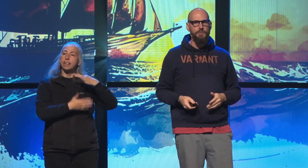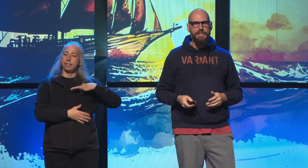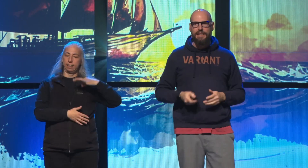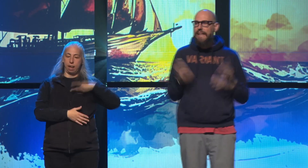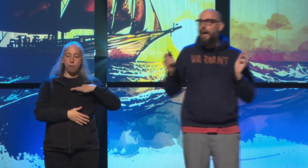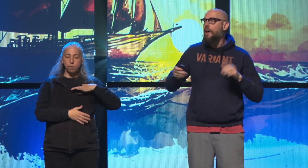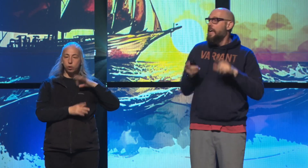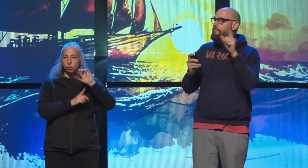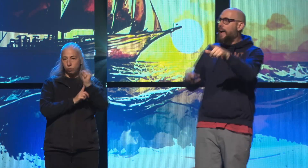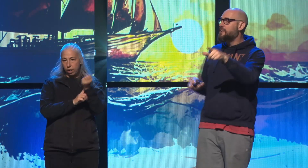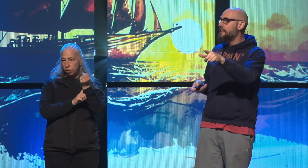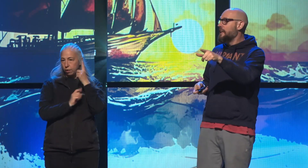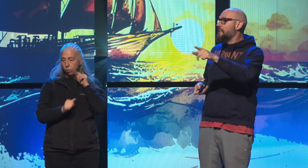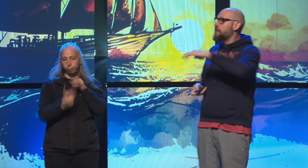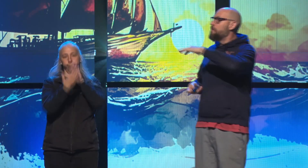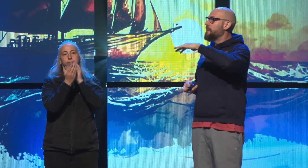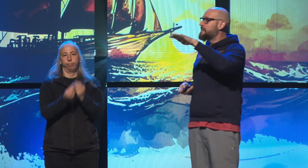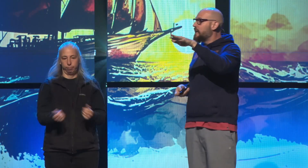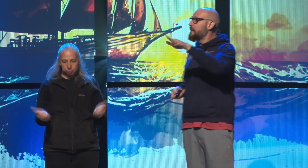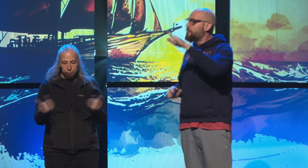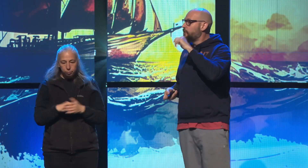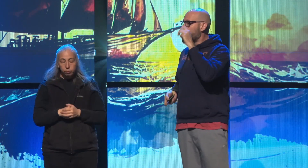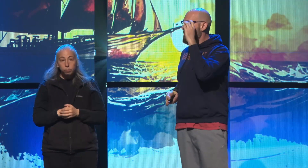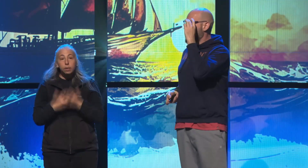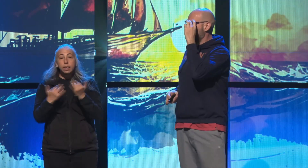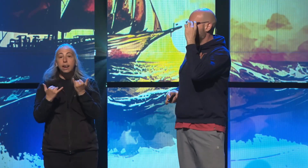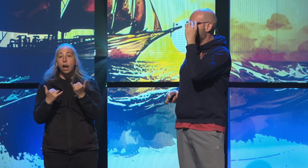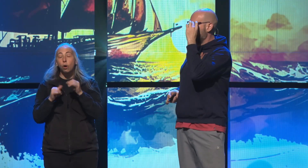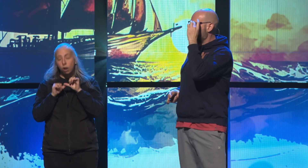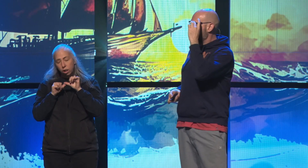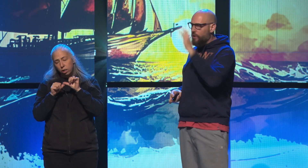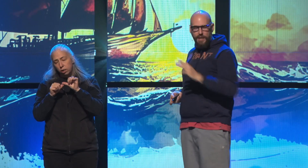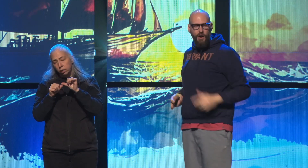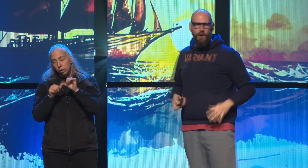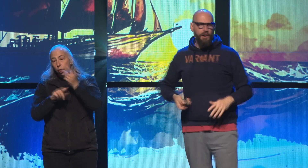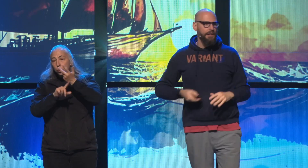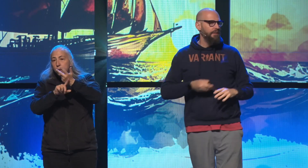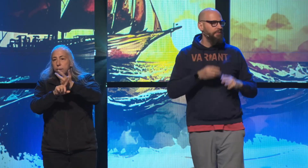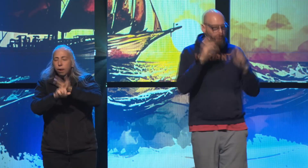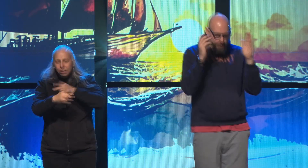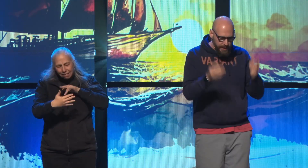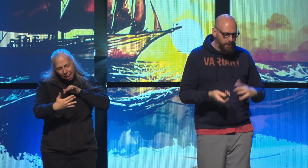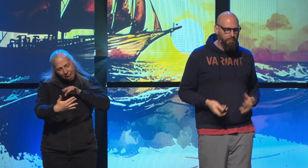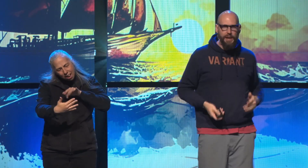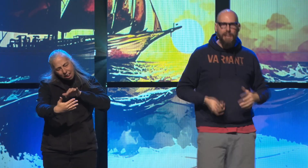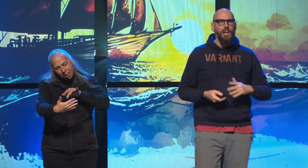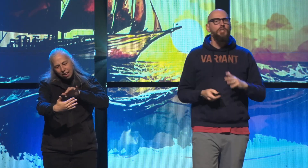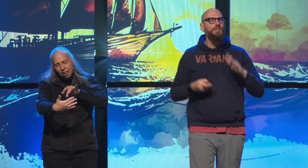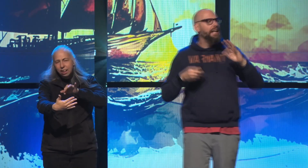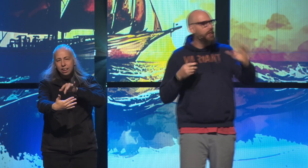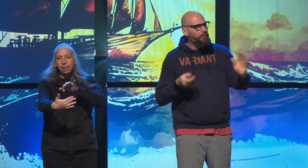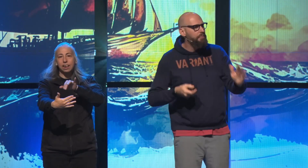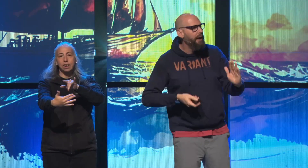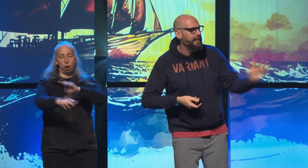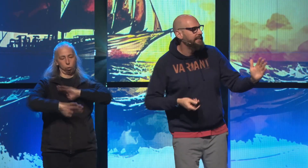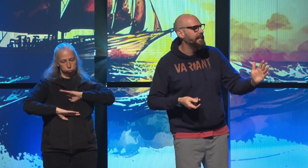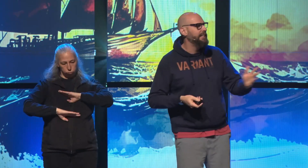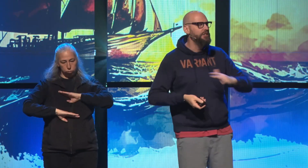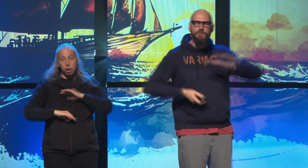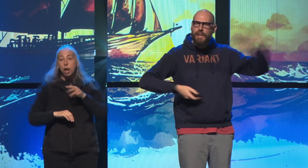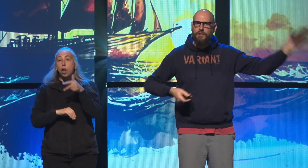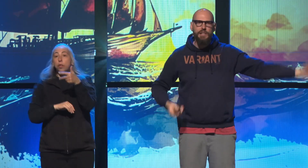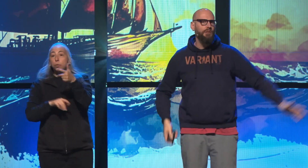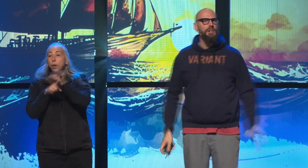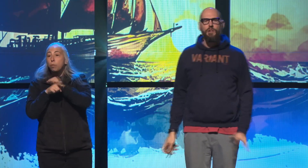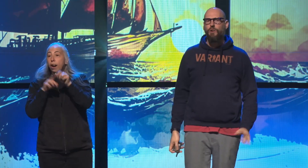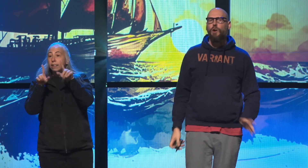for the circumstance. Now, imagine that you've been studying for 3 months, working hard, fulfilling your plan. You've taken 3 practice